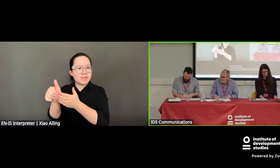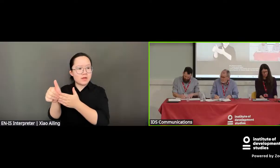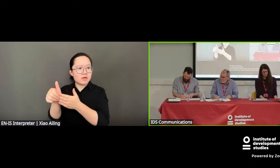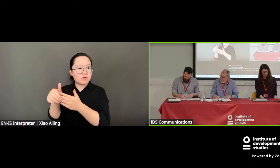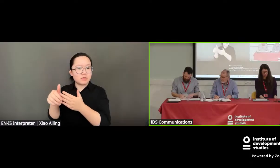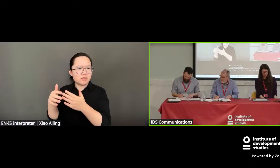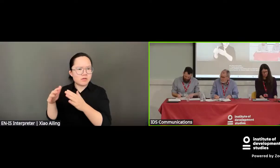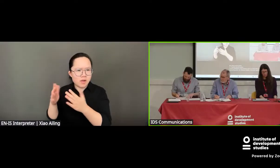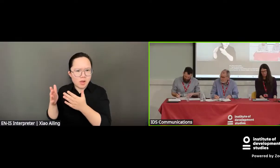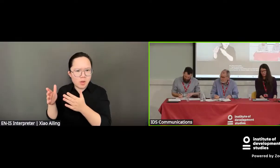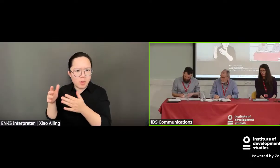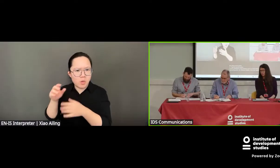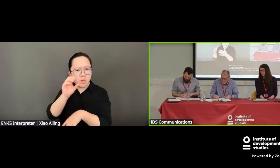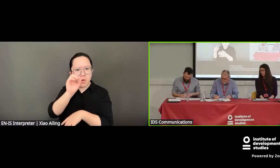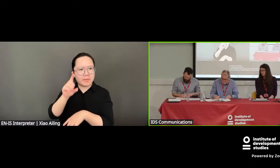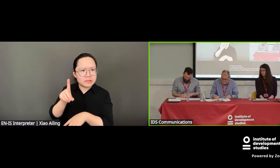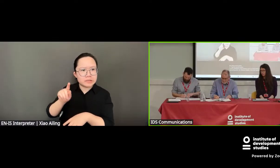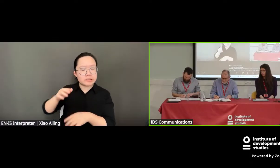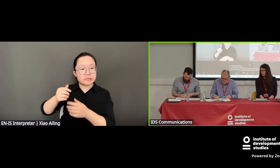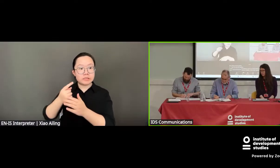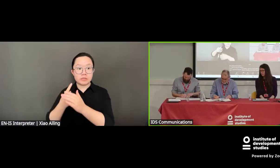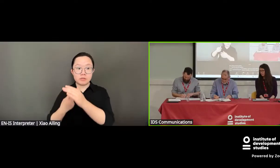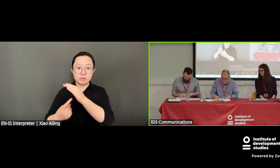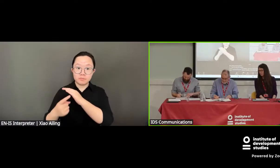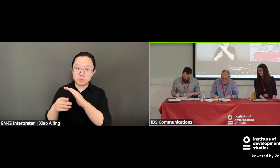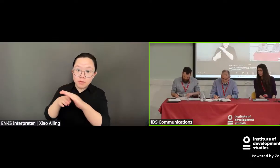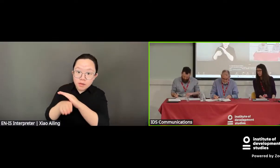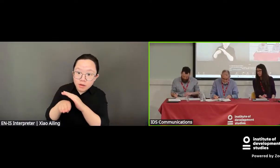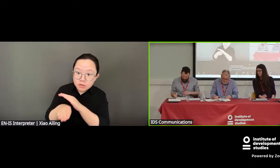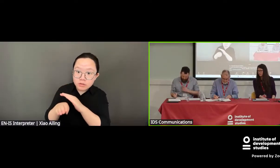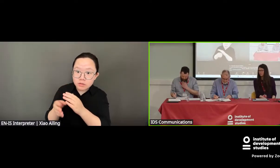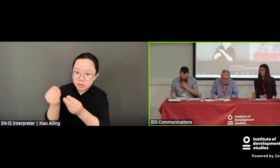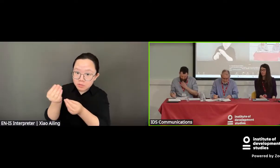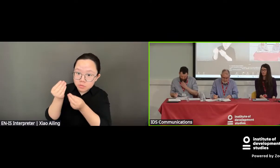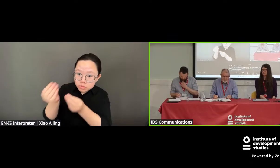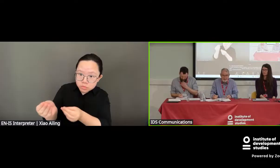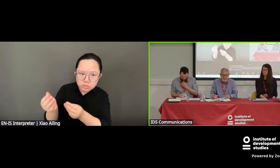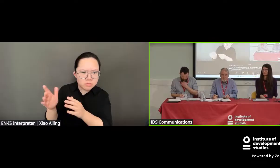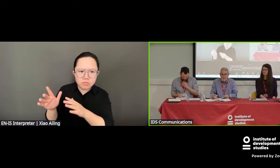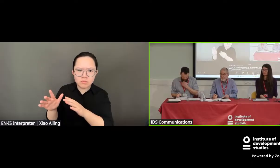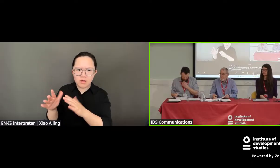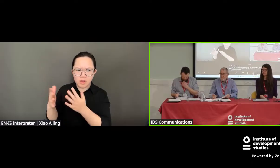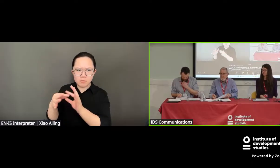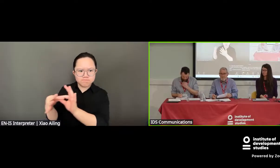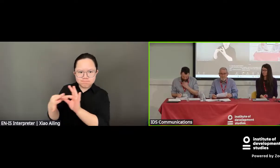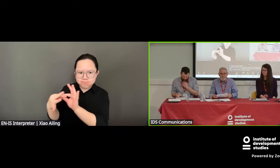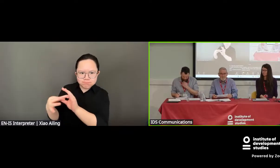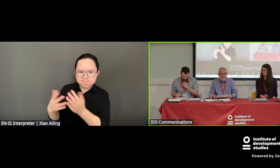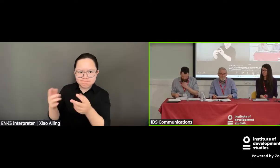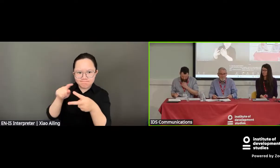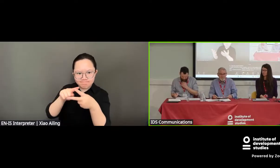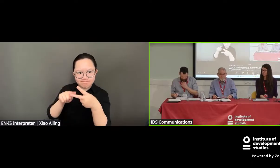OPD or independent actors? Okay. Great, thank you.